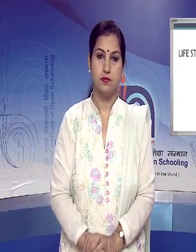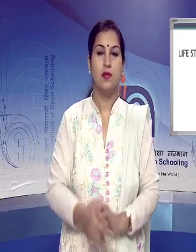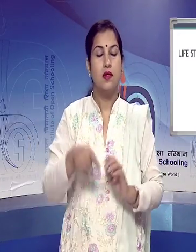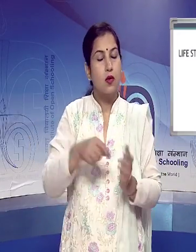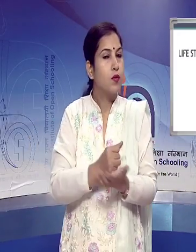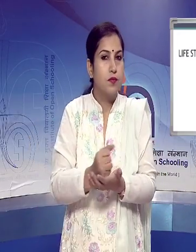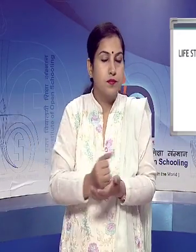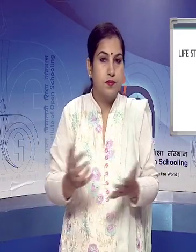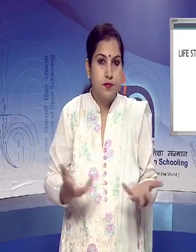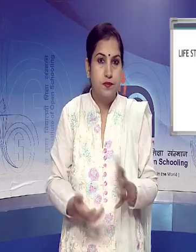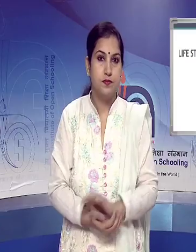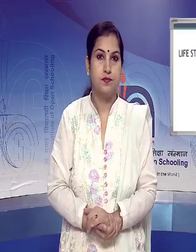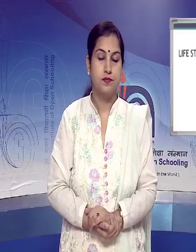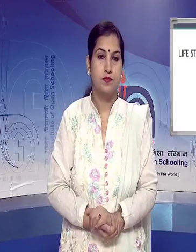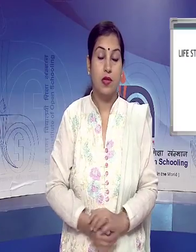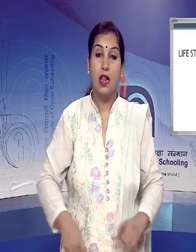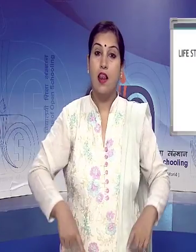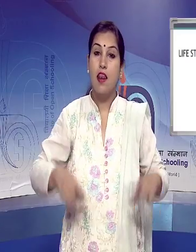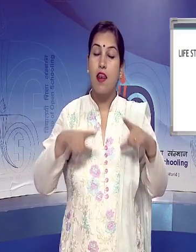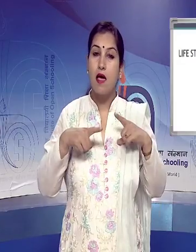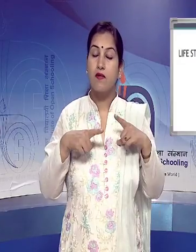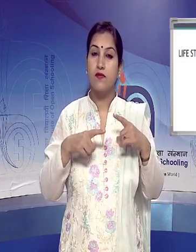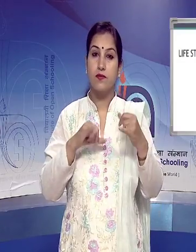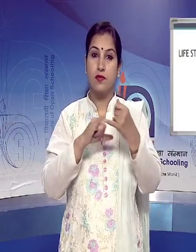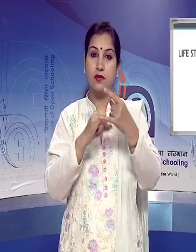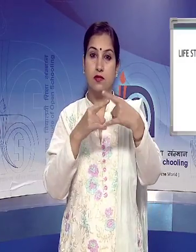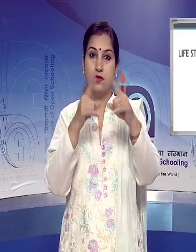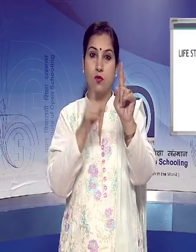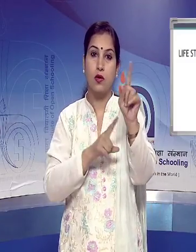Now let's understand lifestyle diseases.